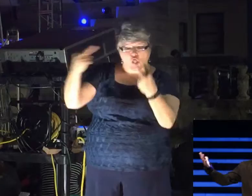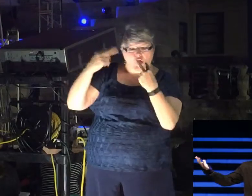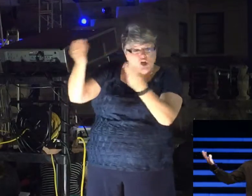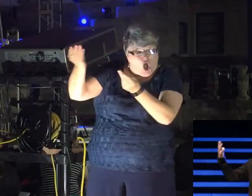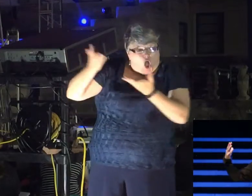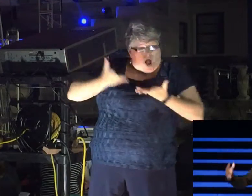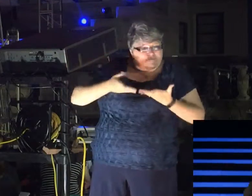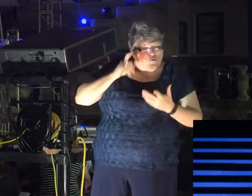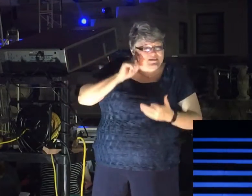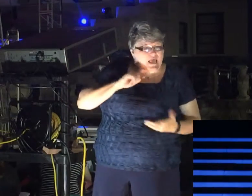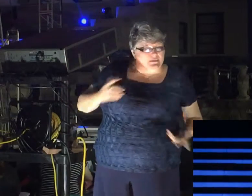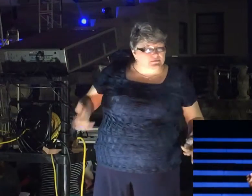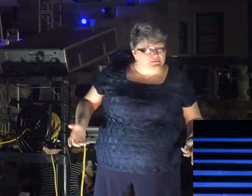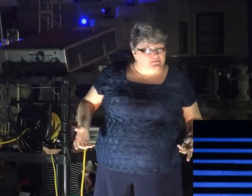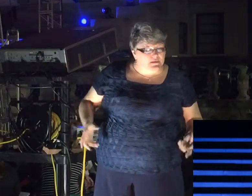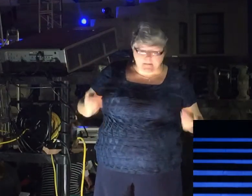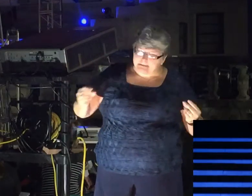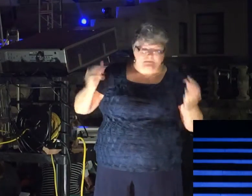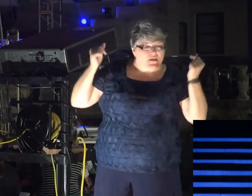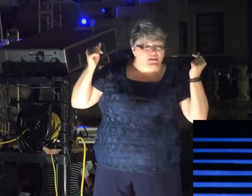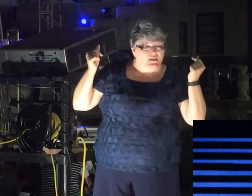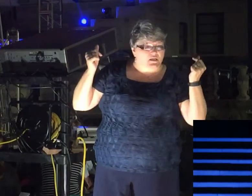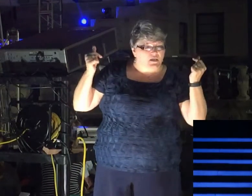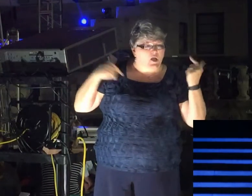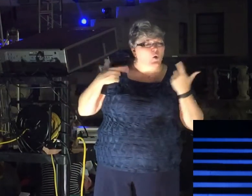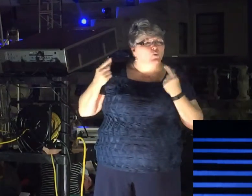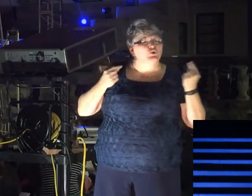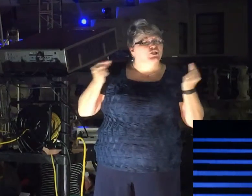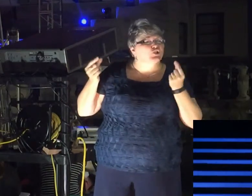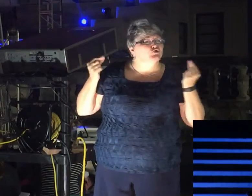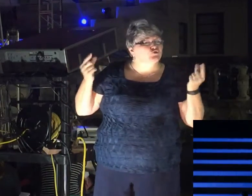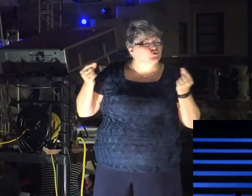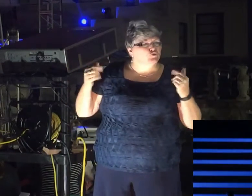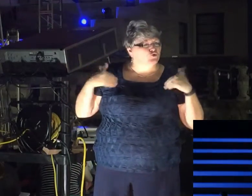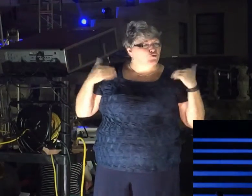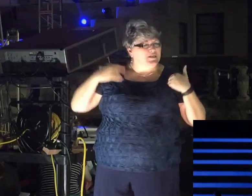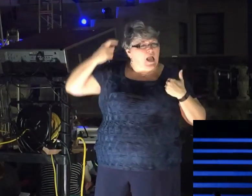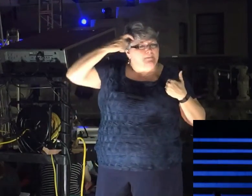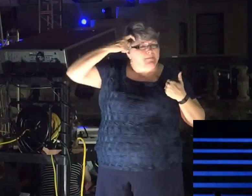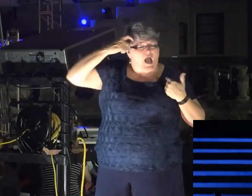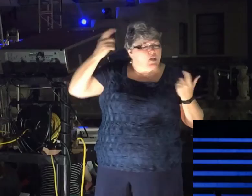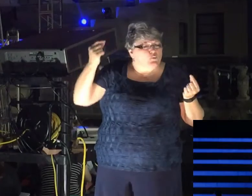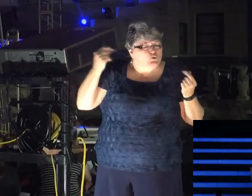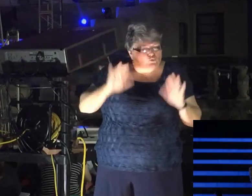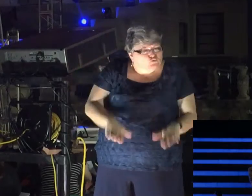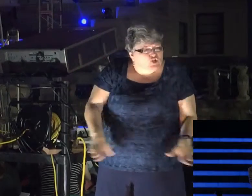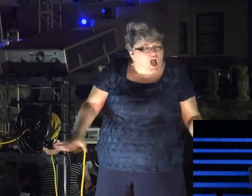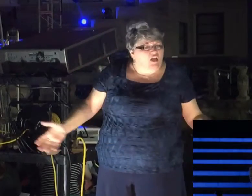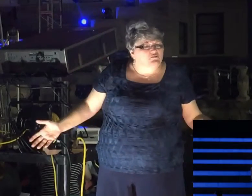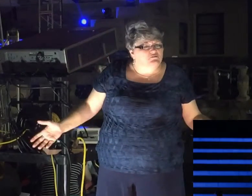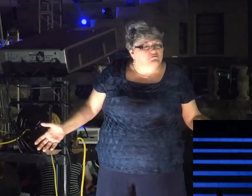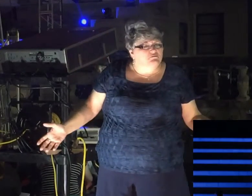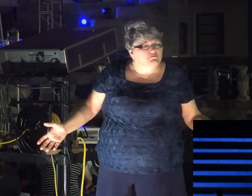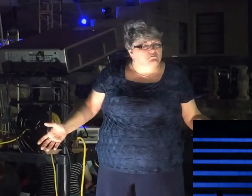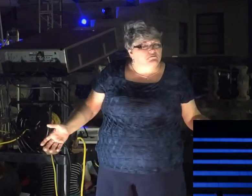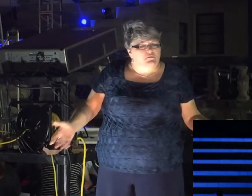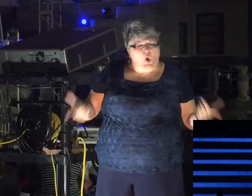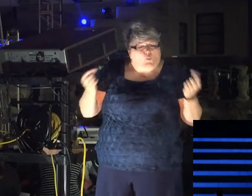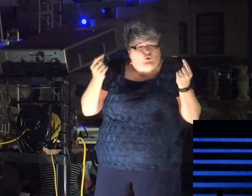women looking at him and offering themselves to him immediately? What does that do to a young mind? What does it do to a